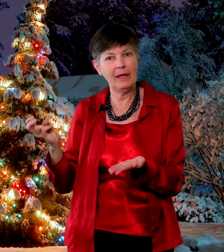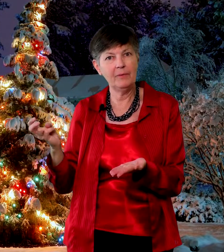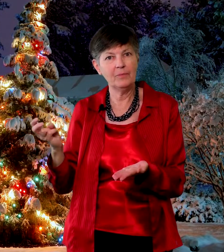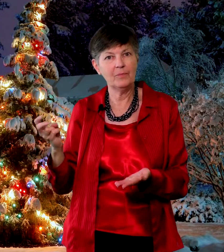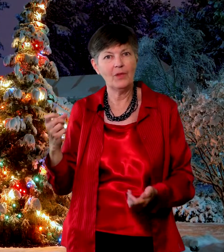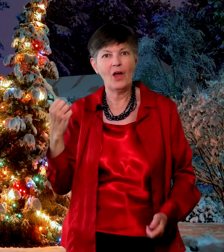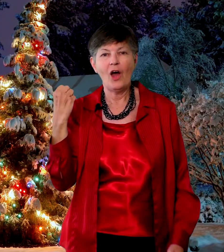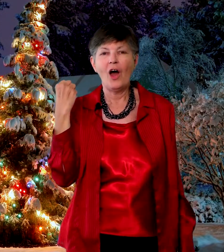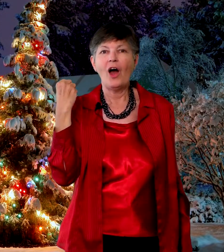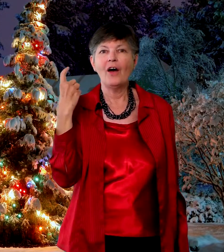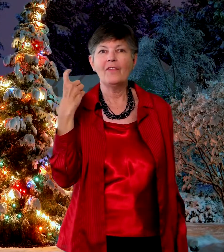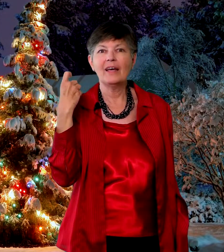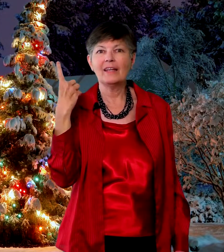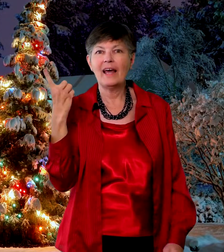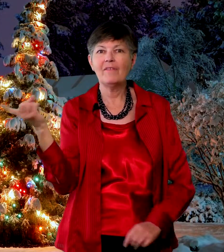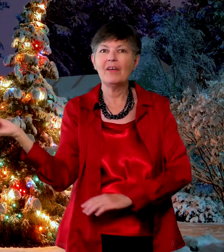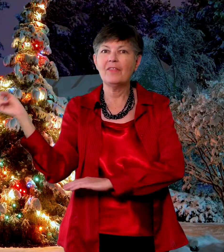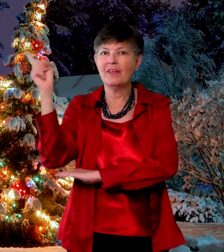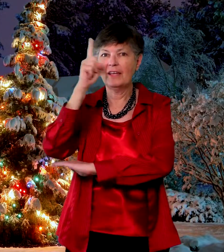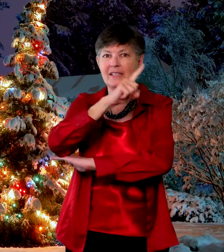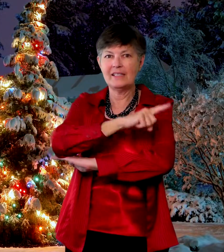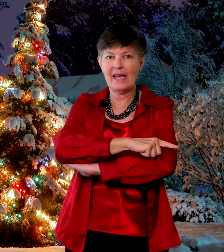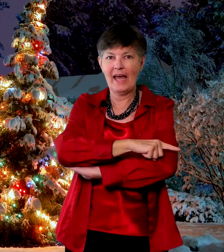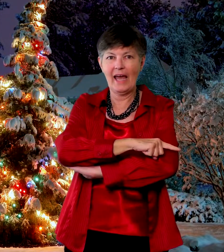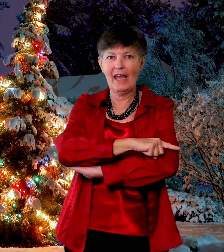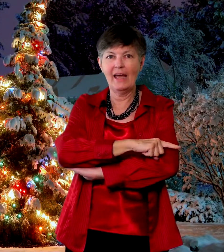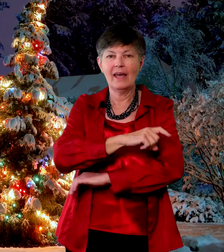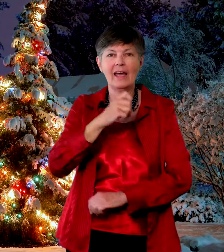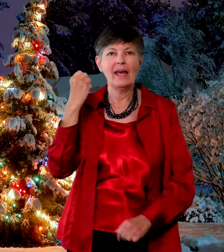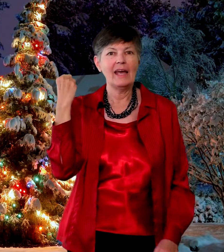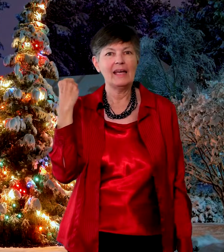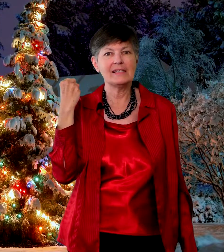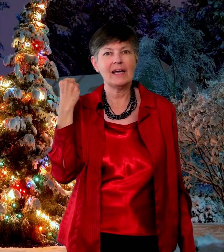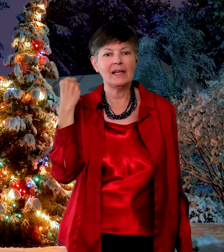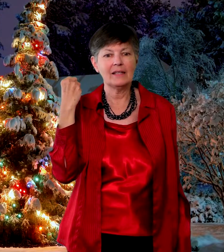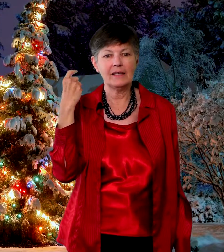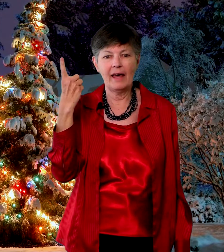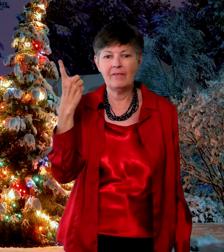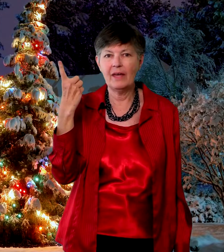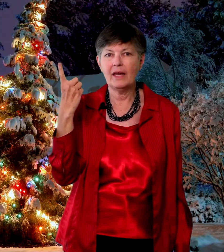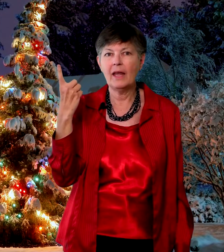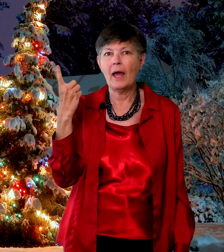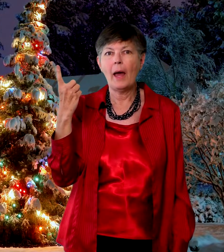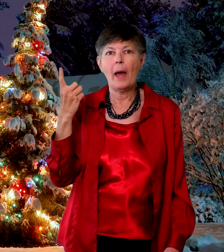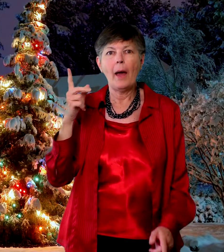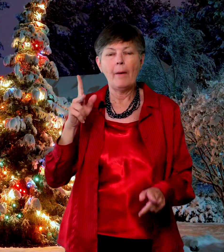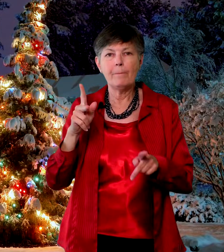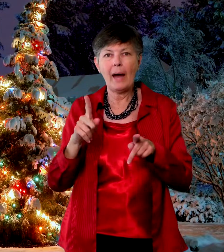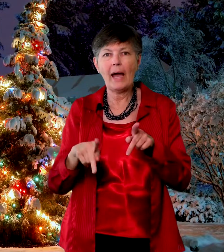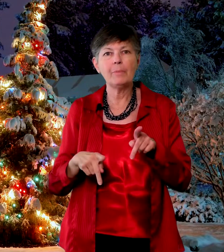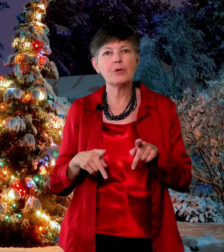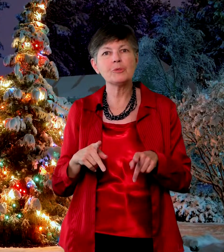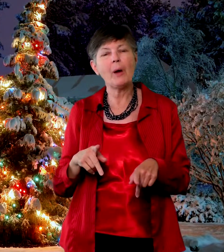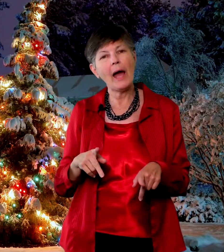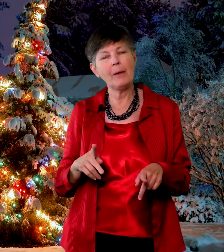Leaping. On the 11th day, it's 11 pipers